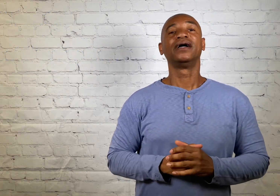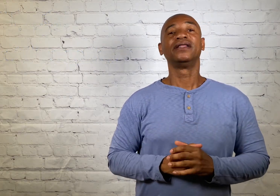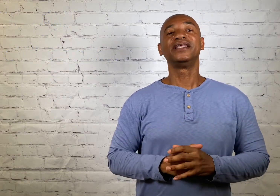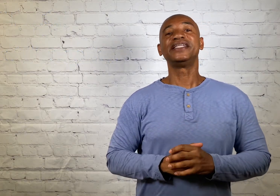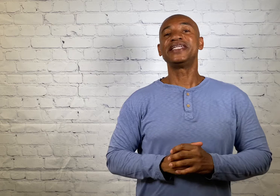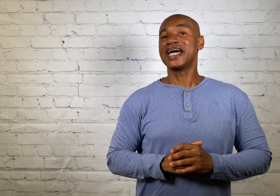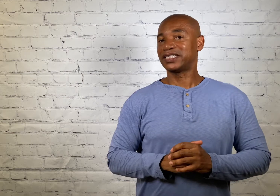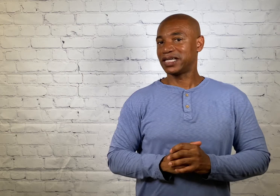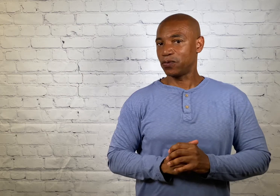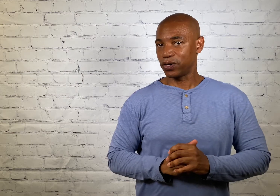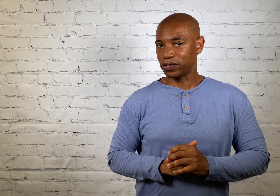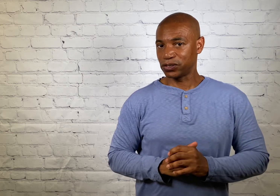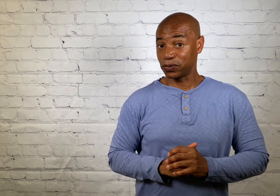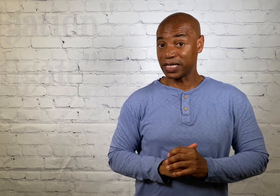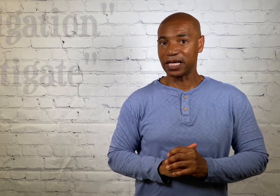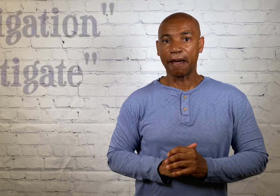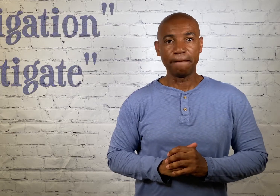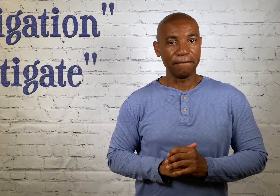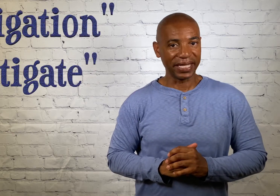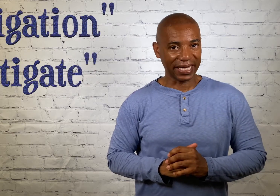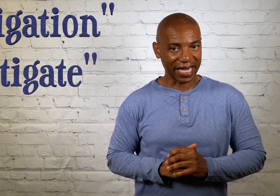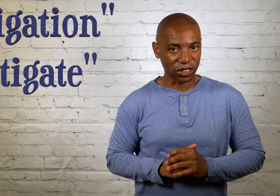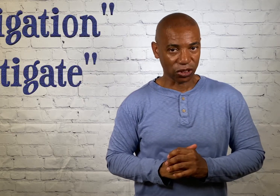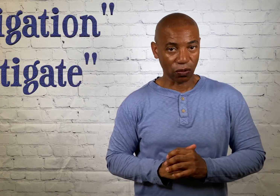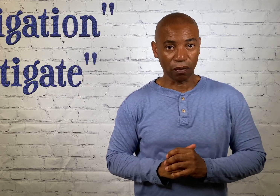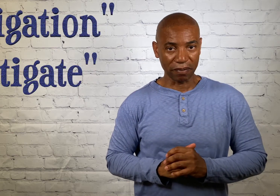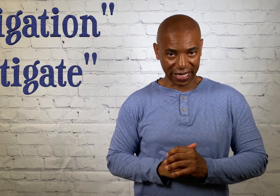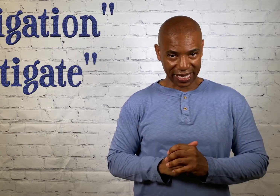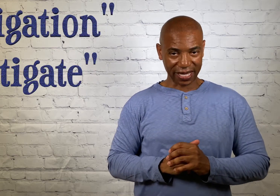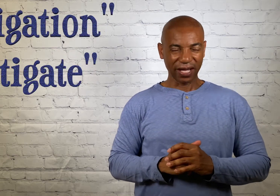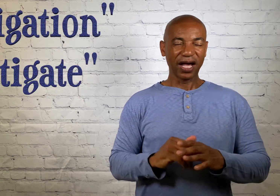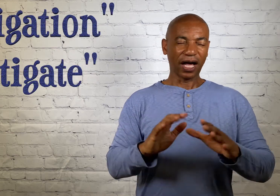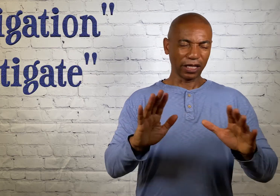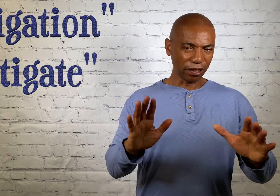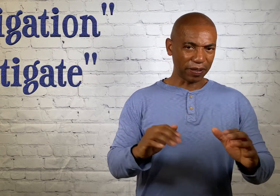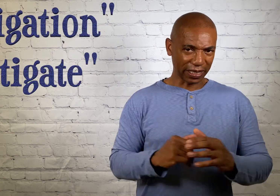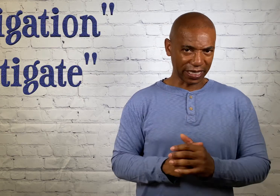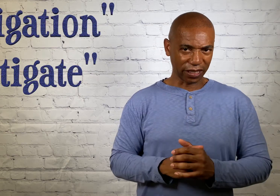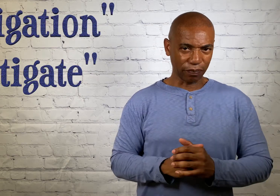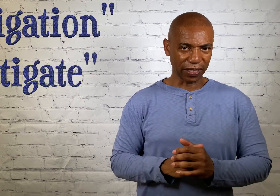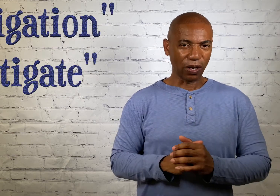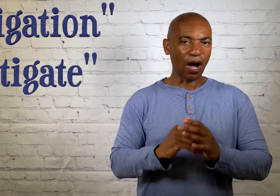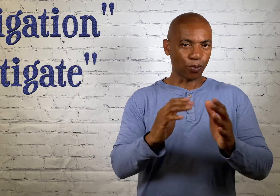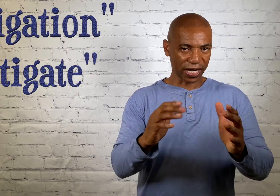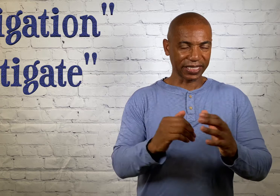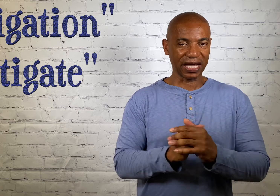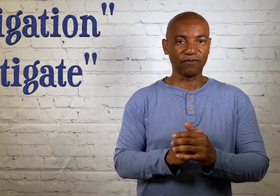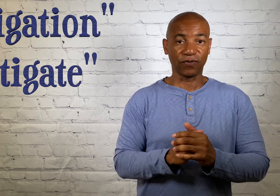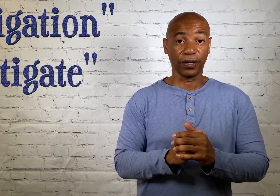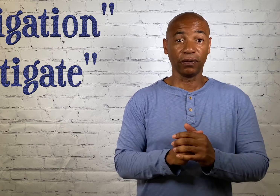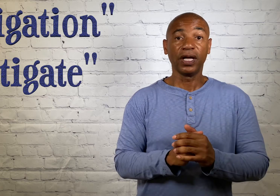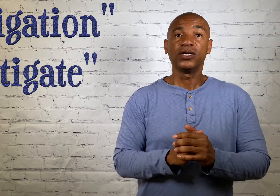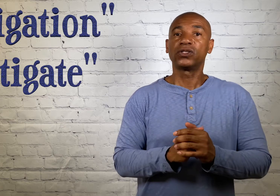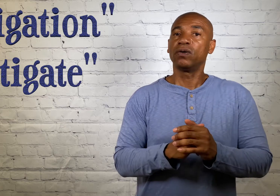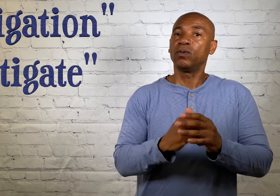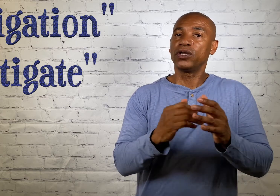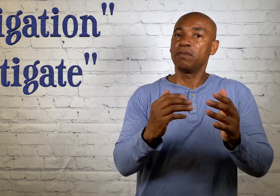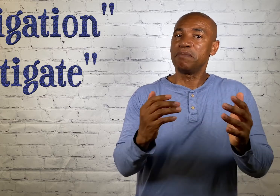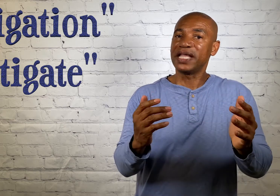The next sign we're going to do is mitigation or mitigate. A little bit lengthy, but I'll break it down for you. So when you're